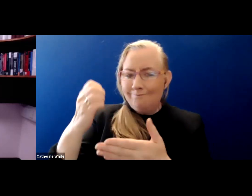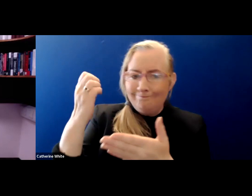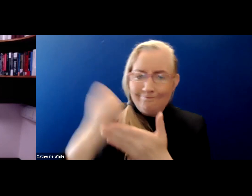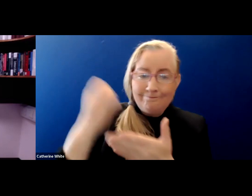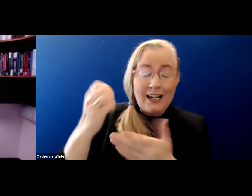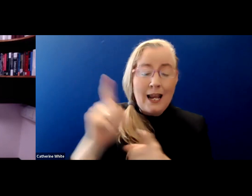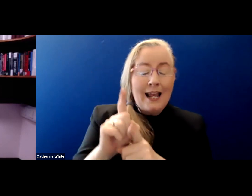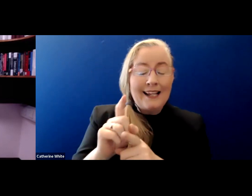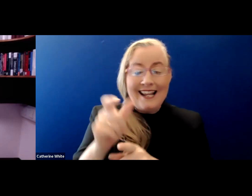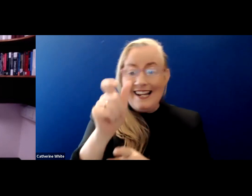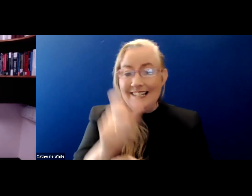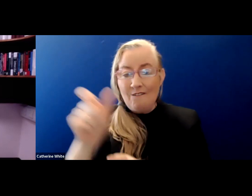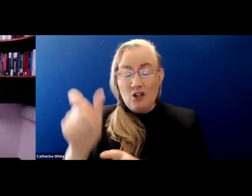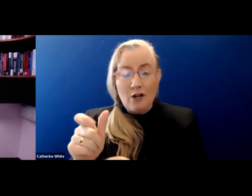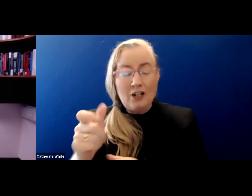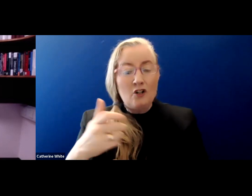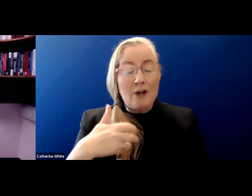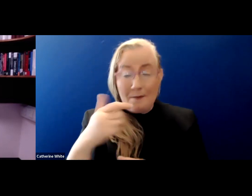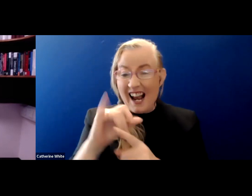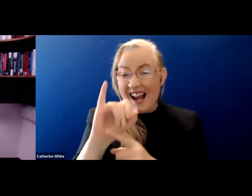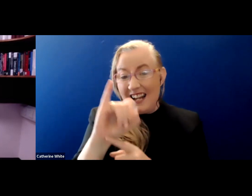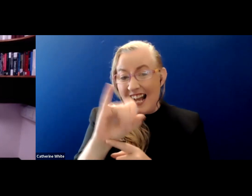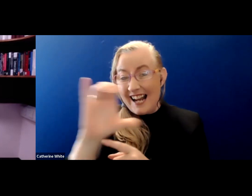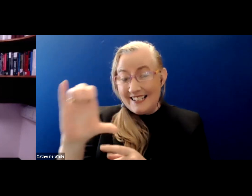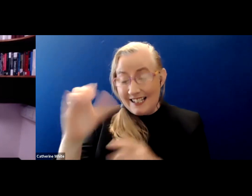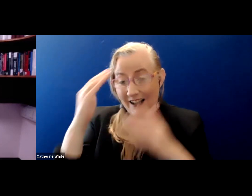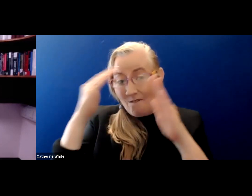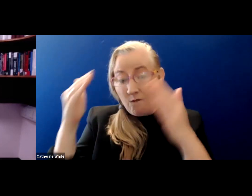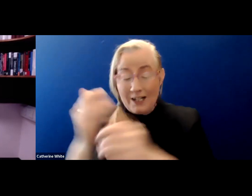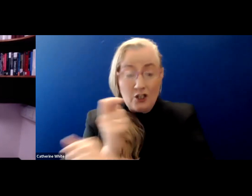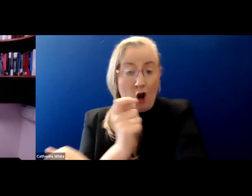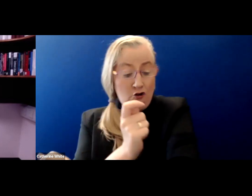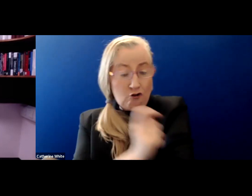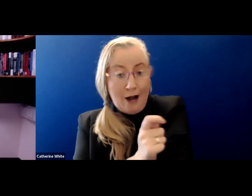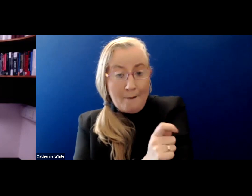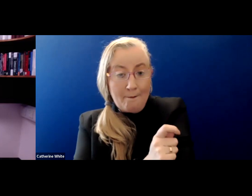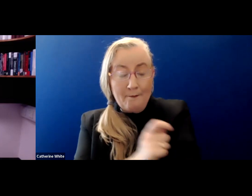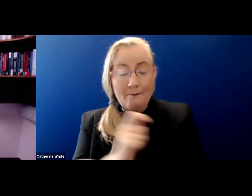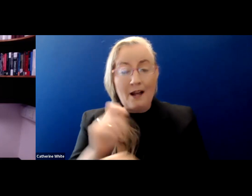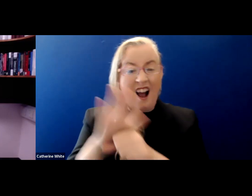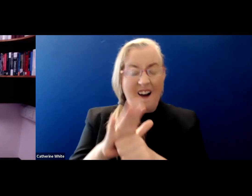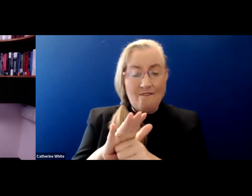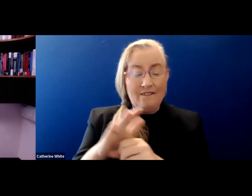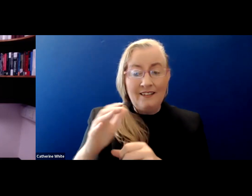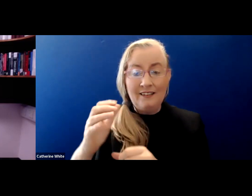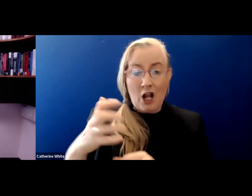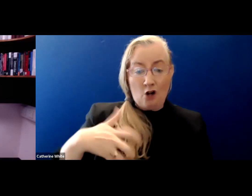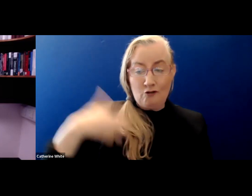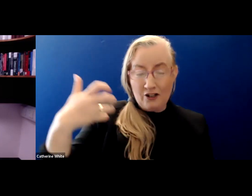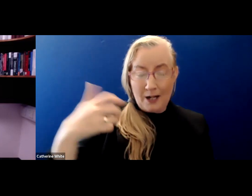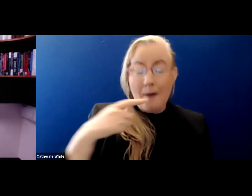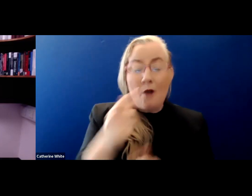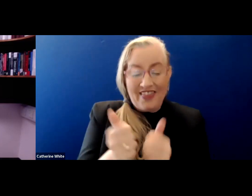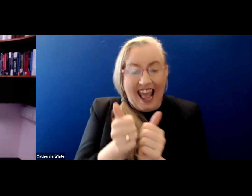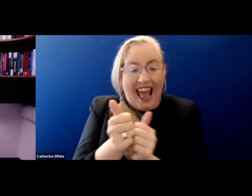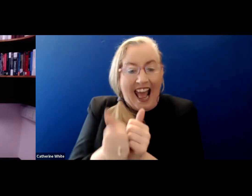individual criminal responsibility at the ICC, where the focus is on the crime of aggression, whereas the committee is focusing on the act of